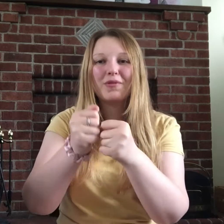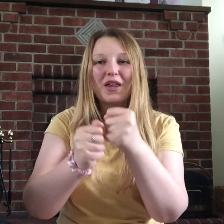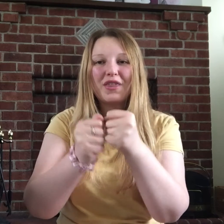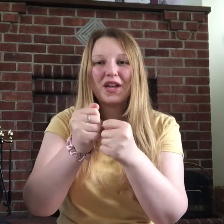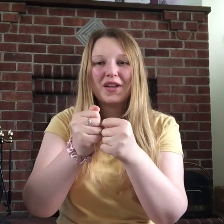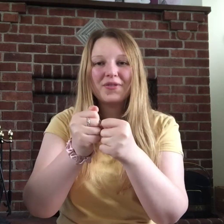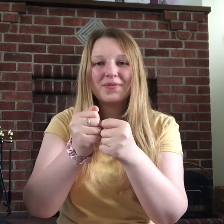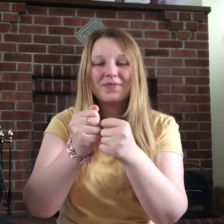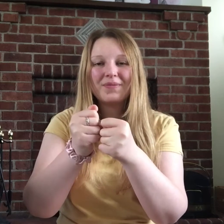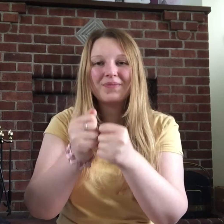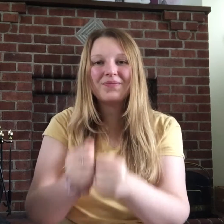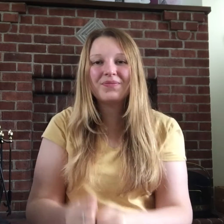Brother.